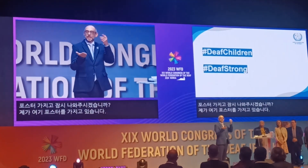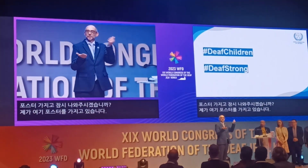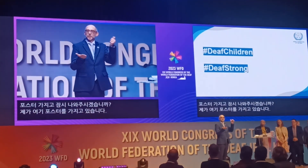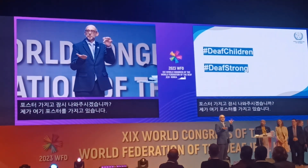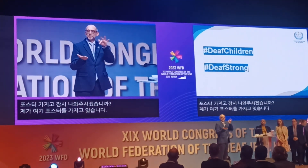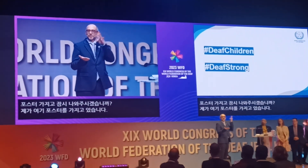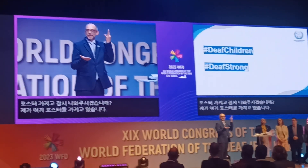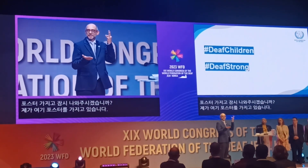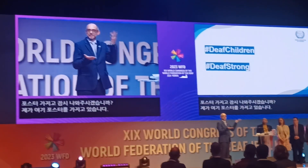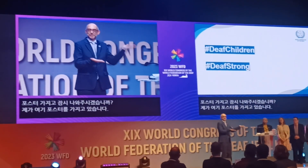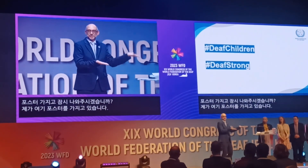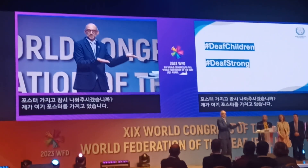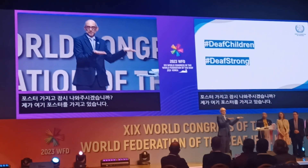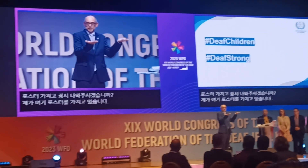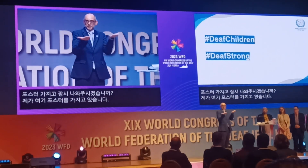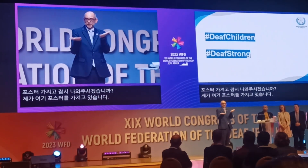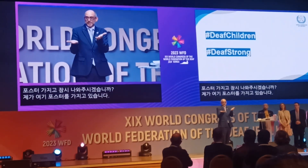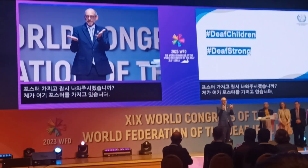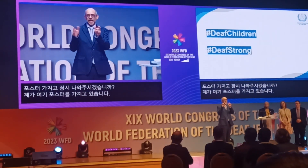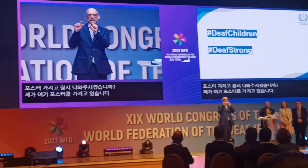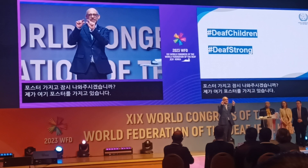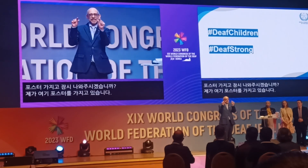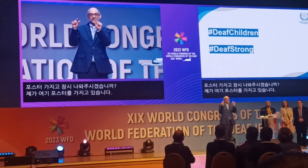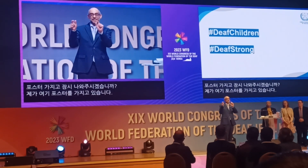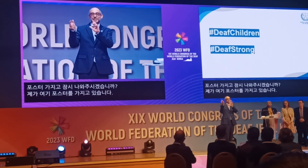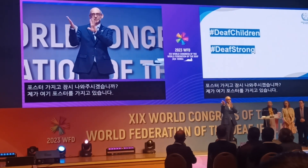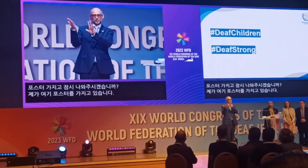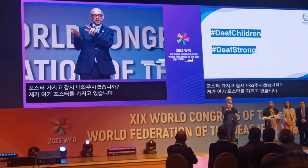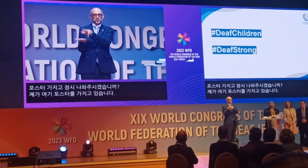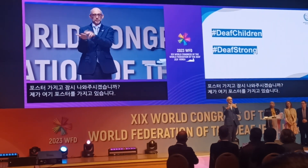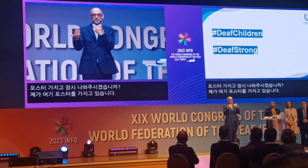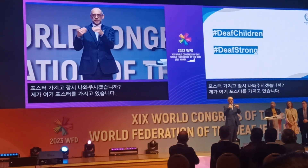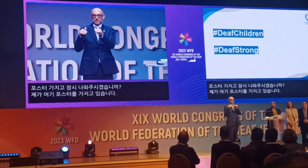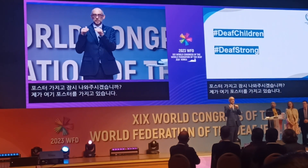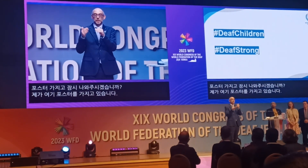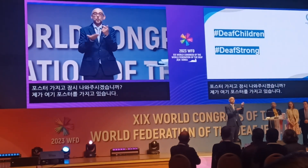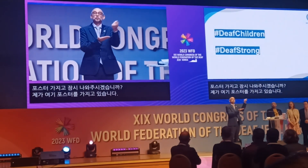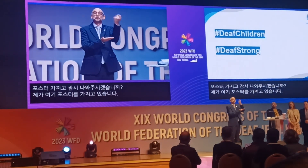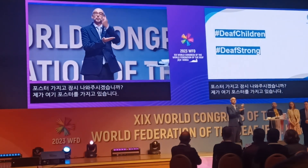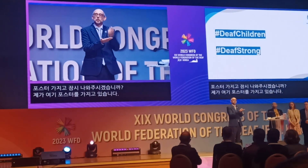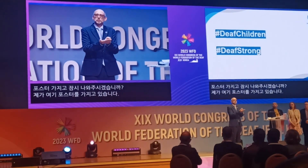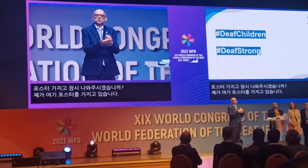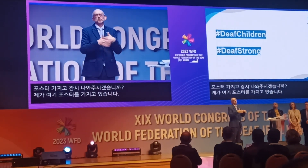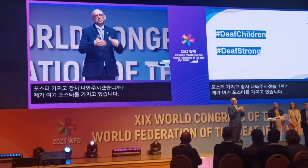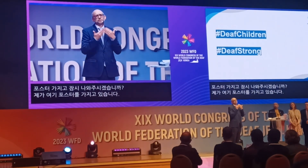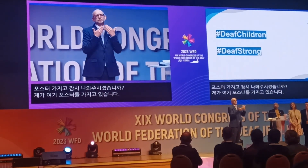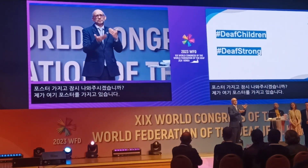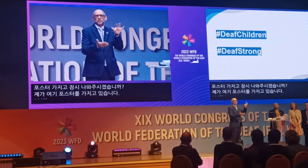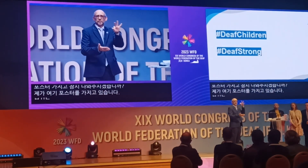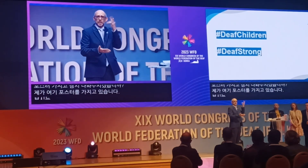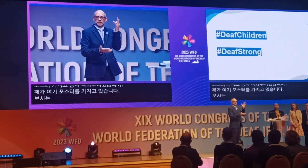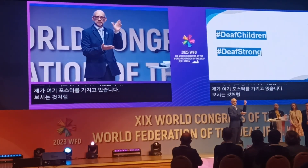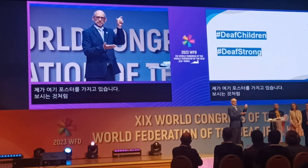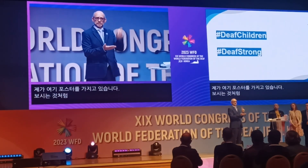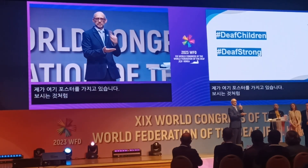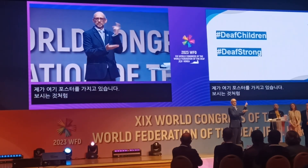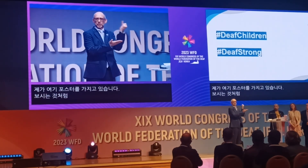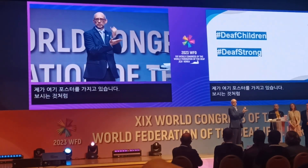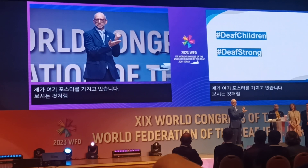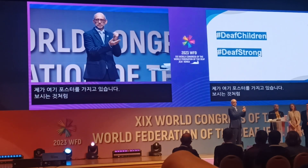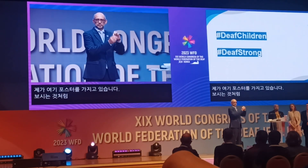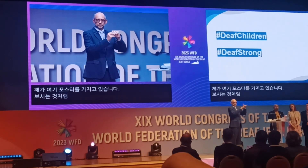So as you can see, we've put our pen to paper. We've taken the idea from France. We put this to the